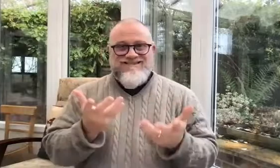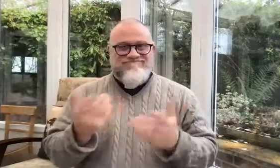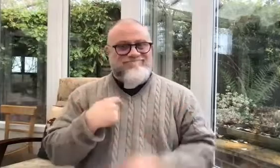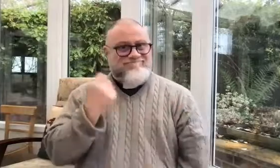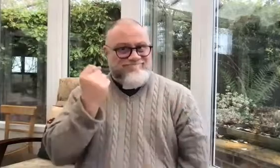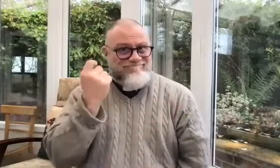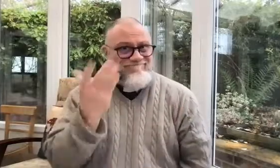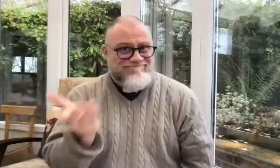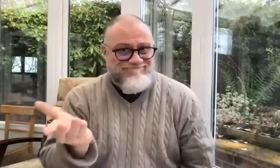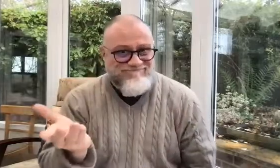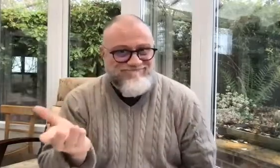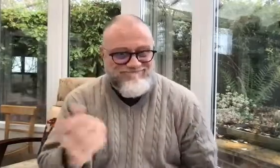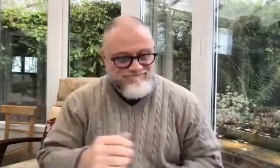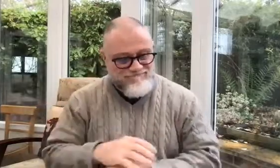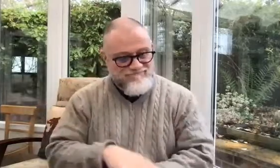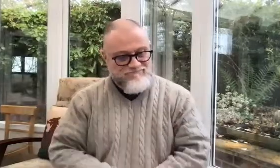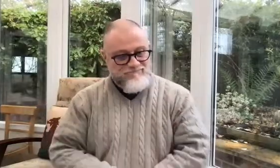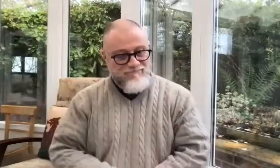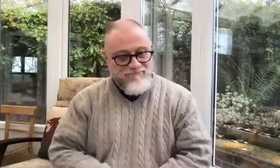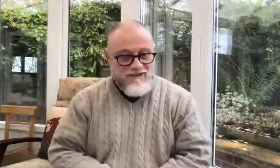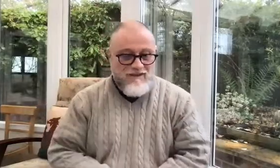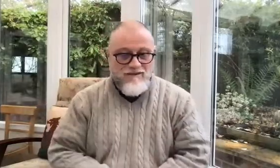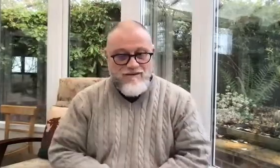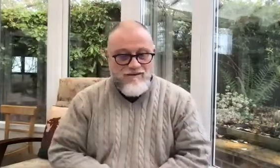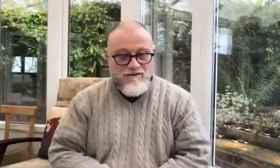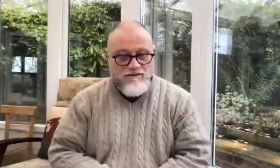They're annoyed, understandably.